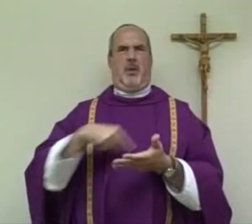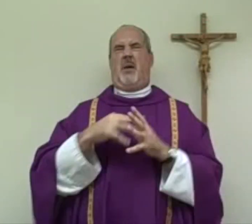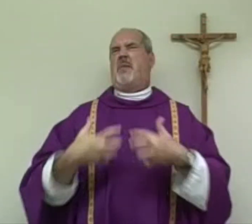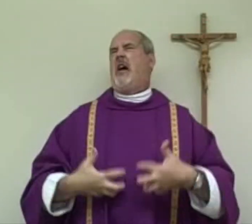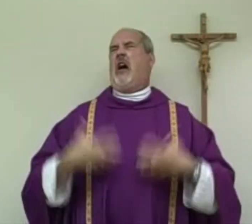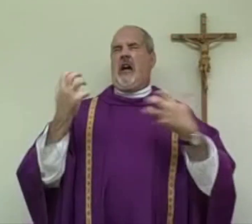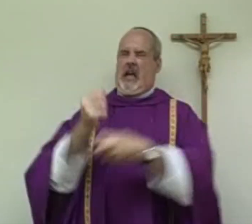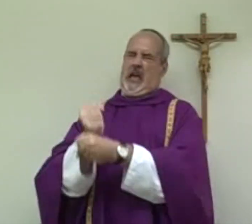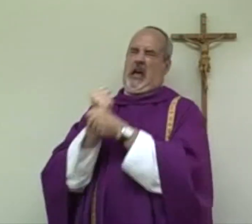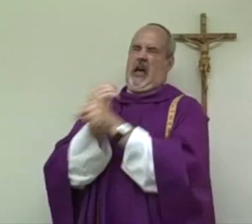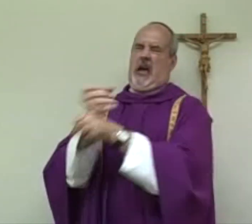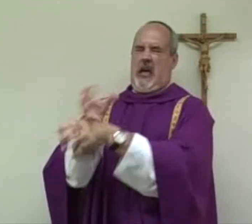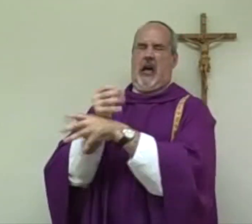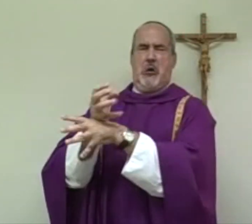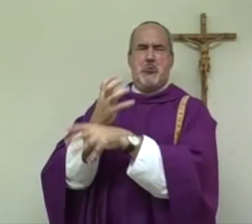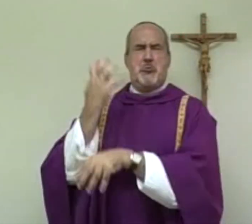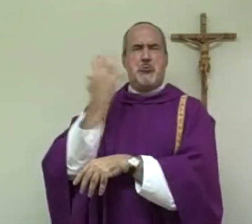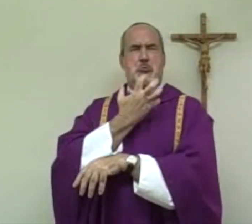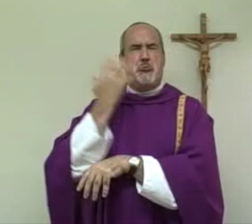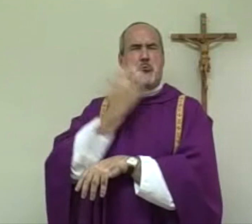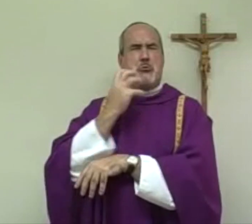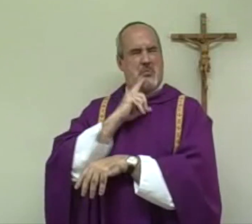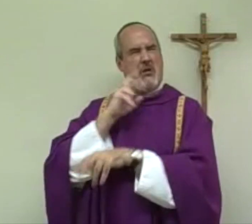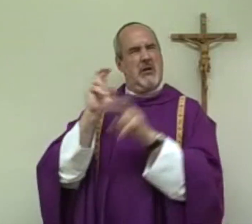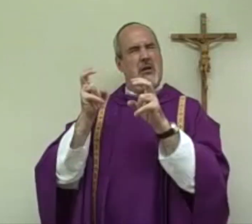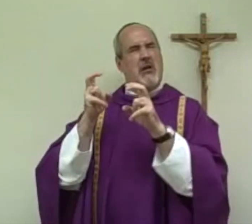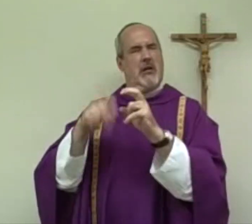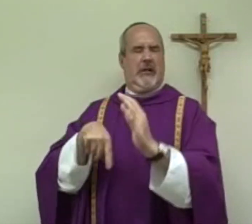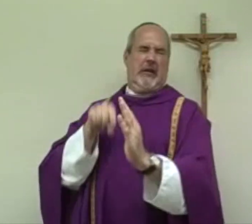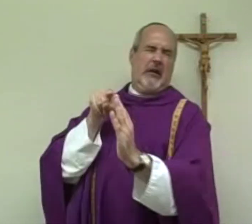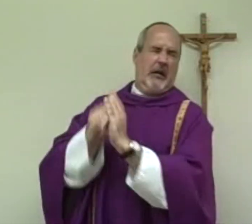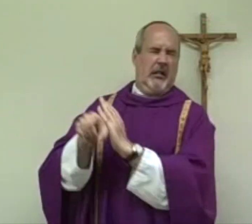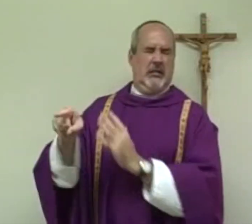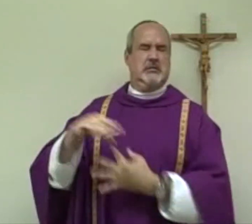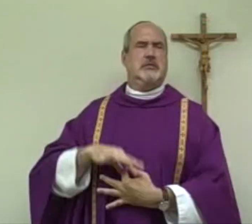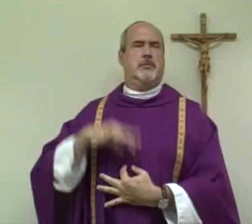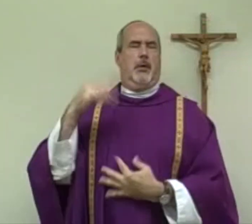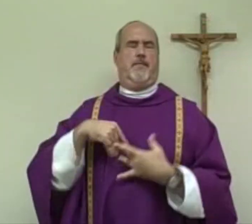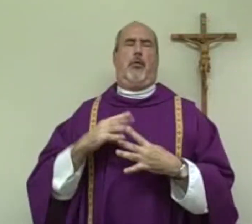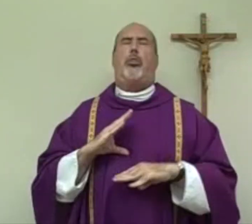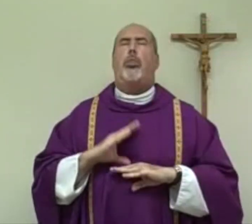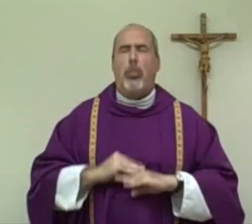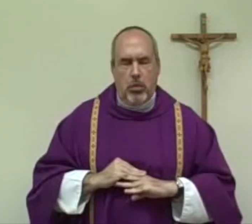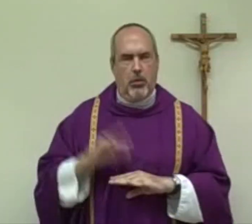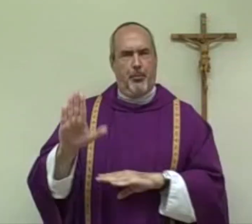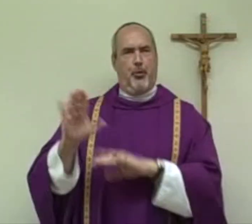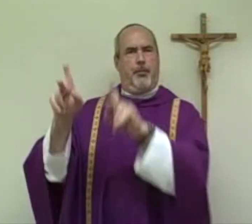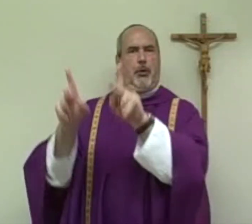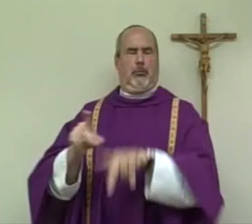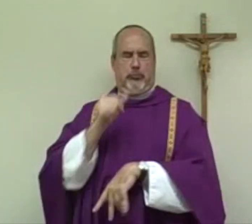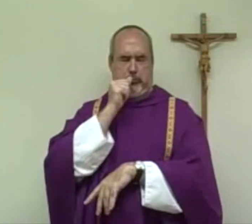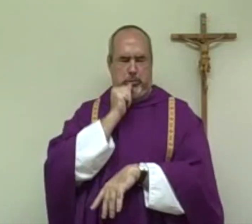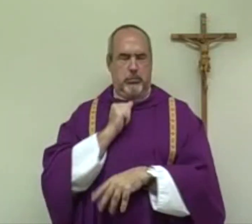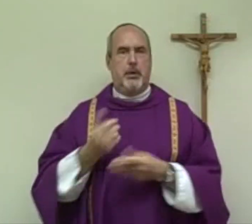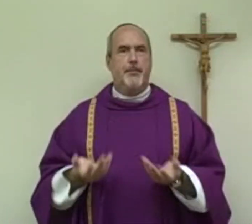murder is terrible, but if we get angry and we really rip into somebody, it's like we've killed their spirit.